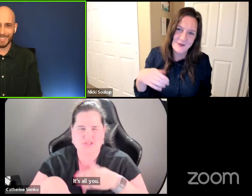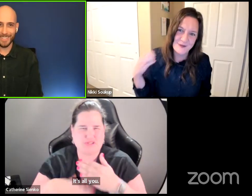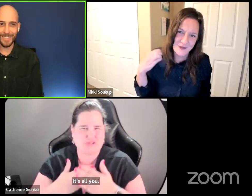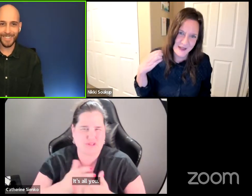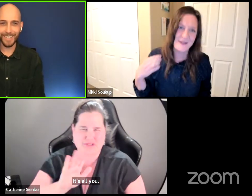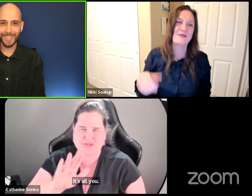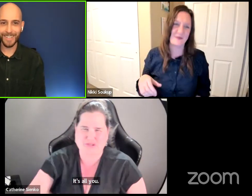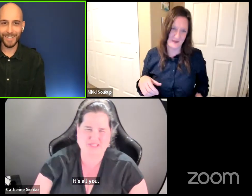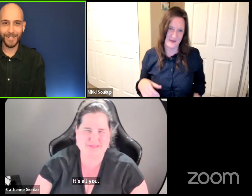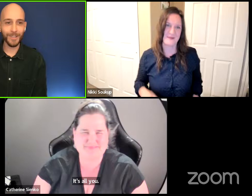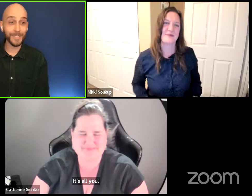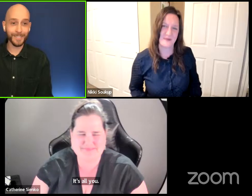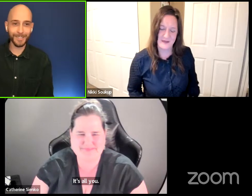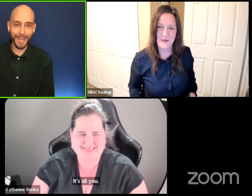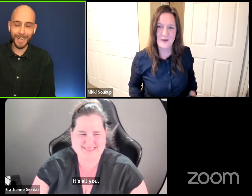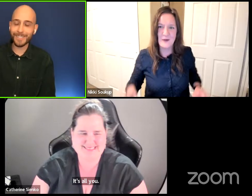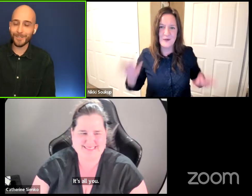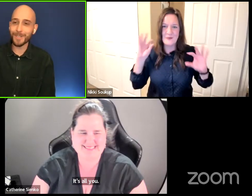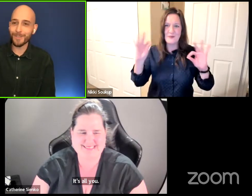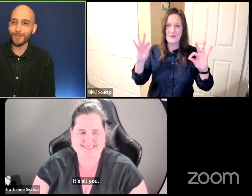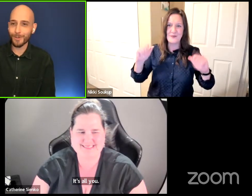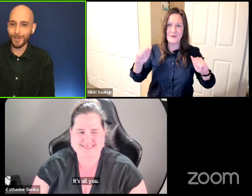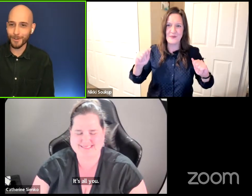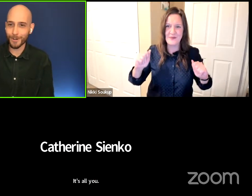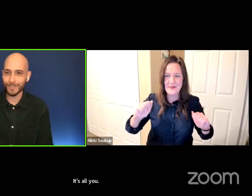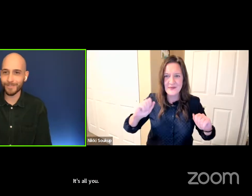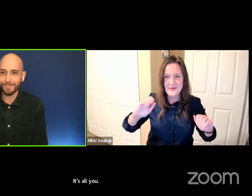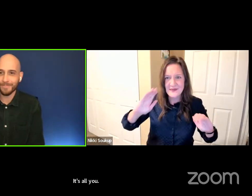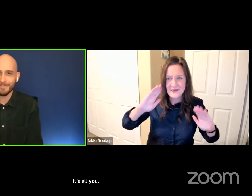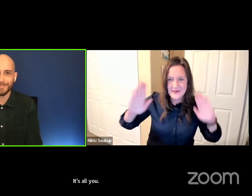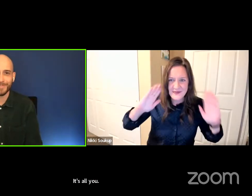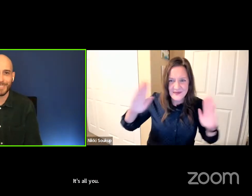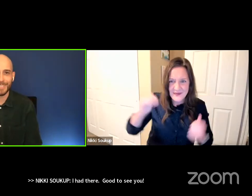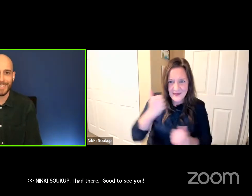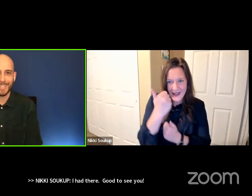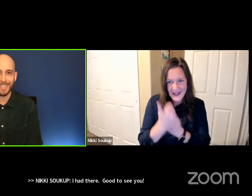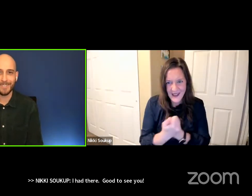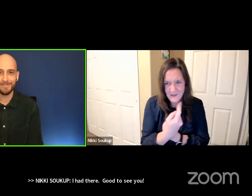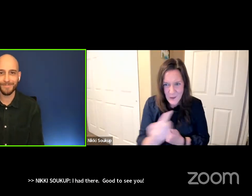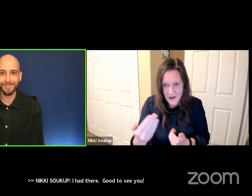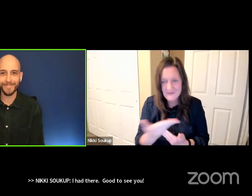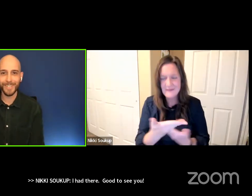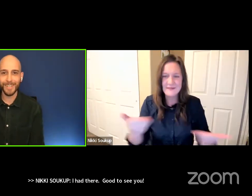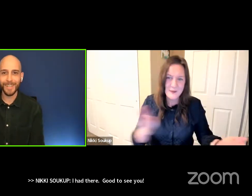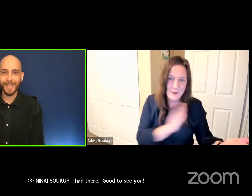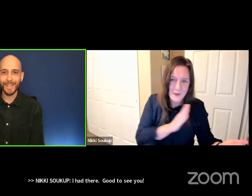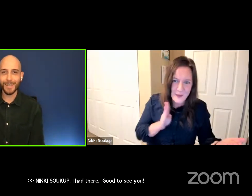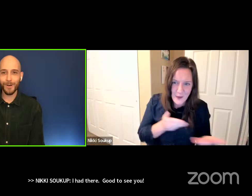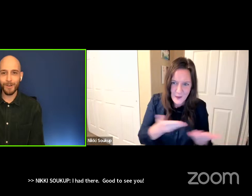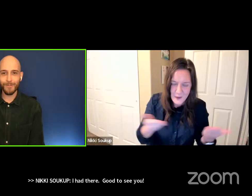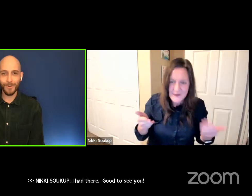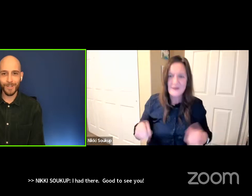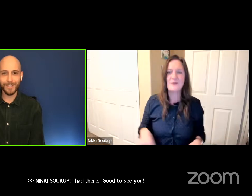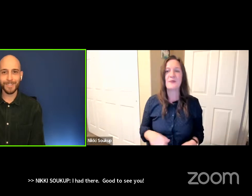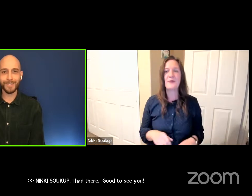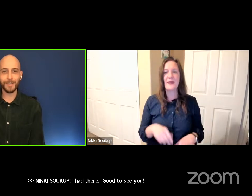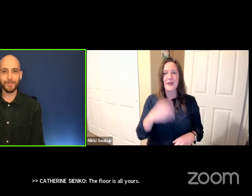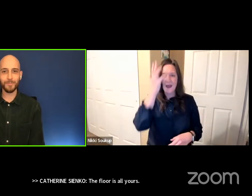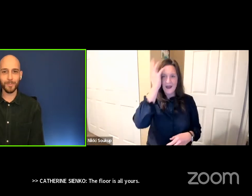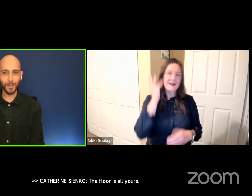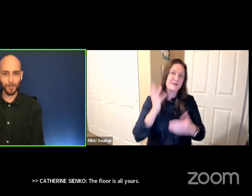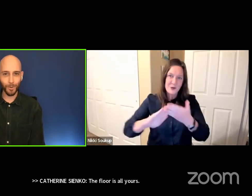This is Nikki. This is Katie, excuse me. The floor is all yours. This is Nikki. Hello,